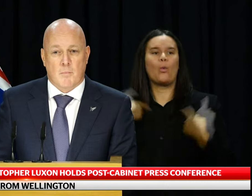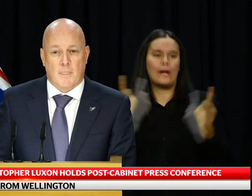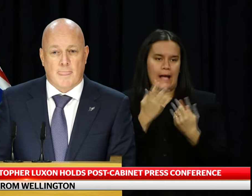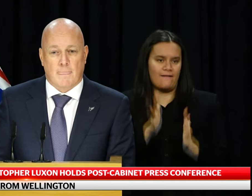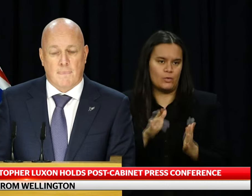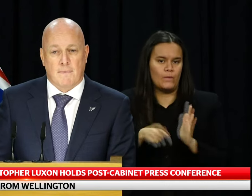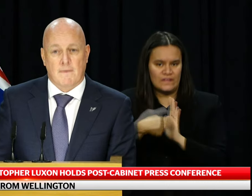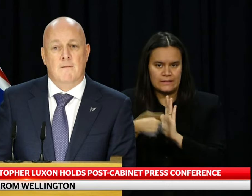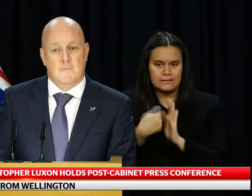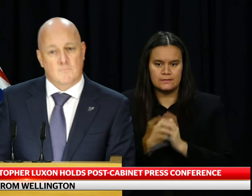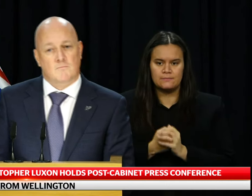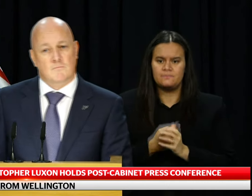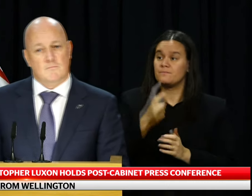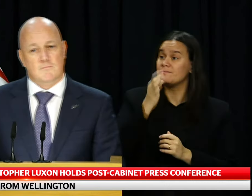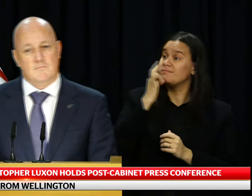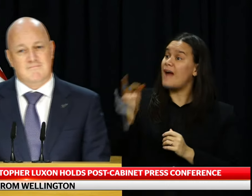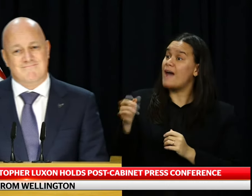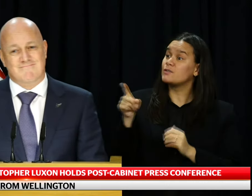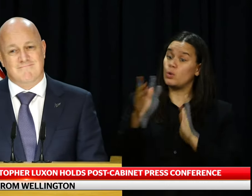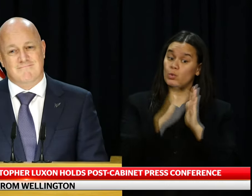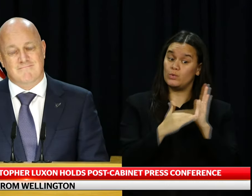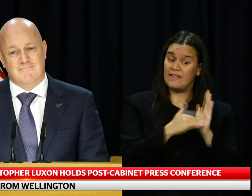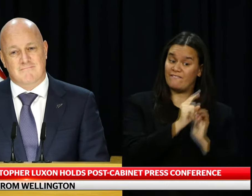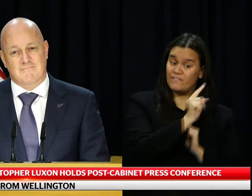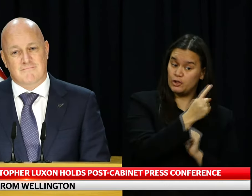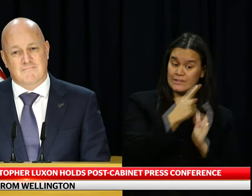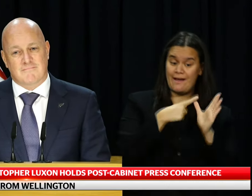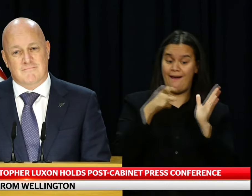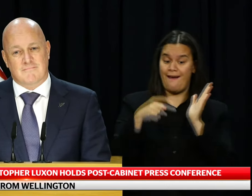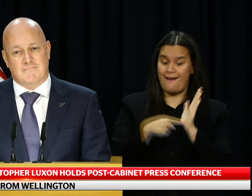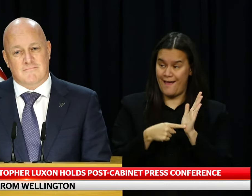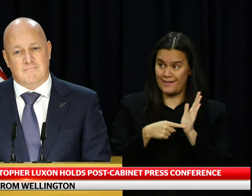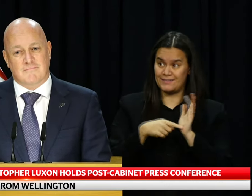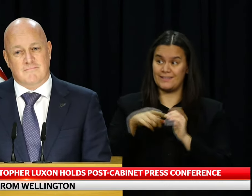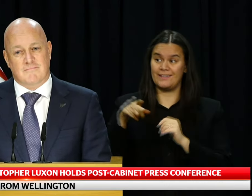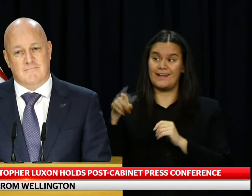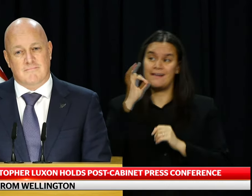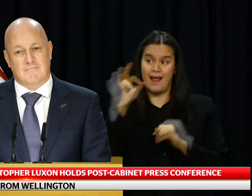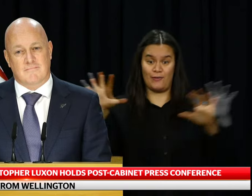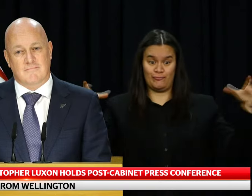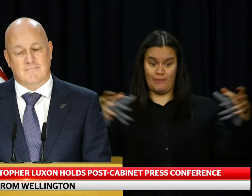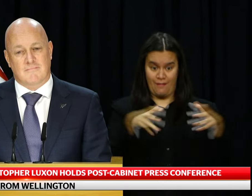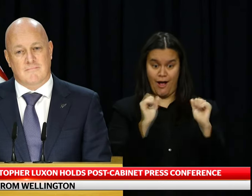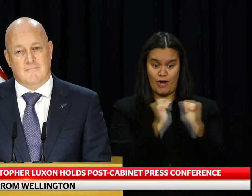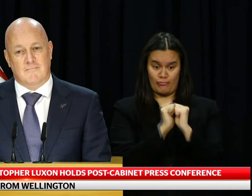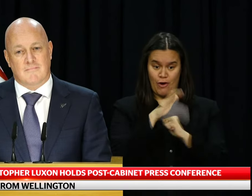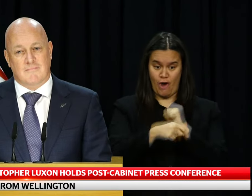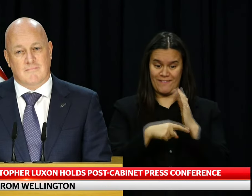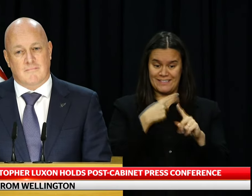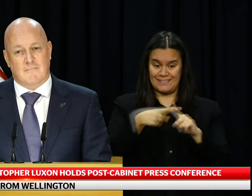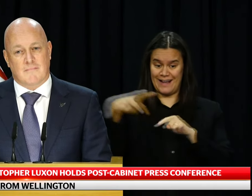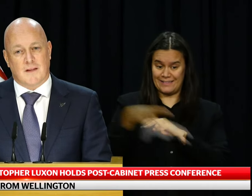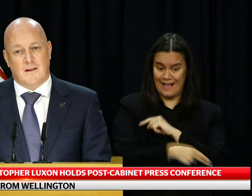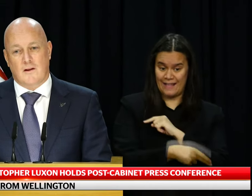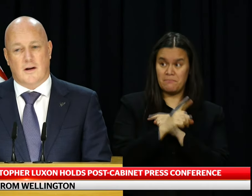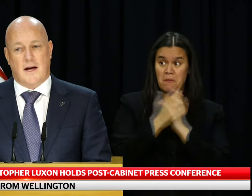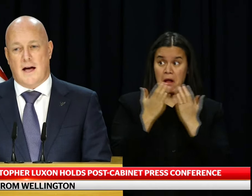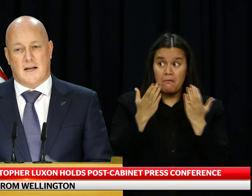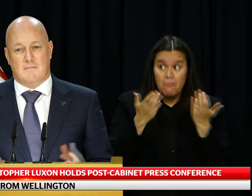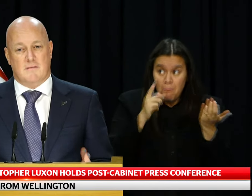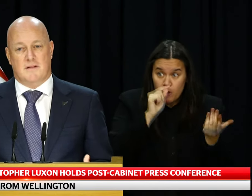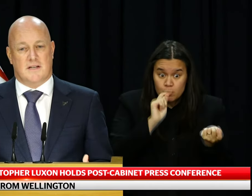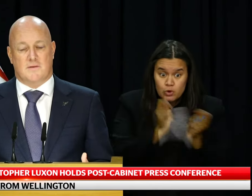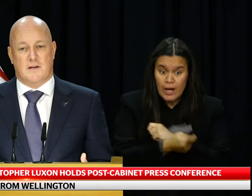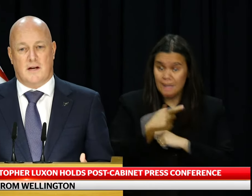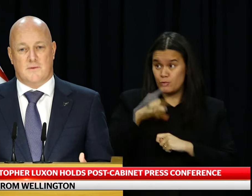agreements with both ACT and New Zealand First is now on the chopping block or subject to change because of the fiscal situation that you've been talking about? Look,